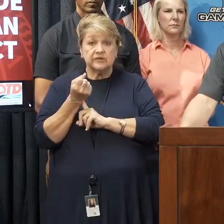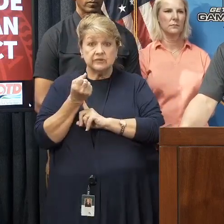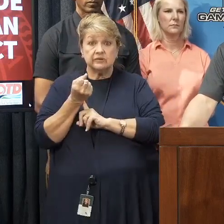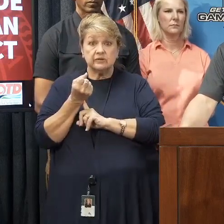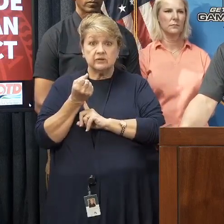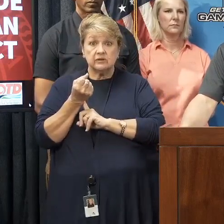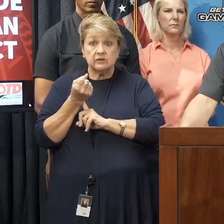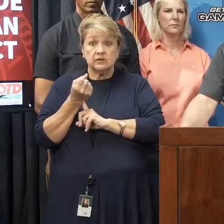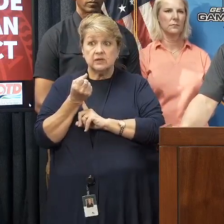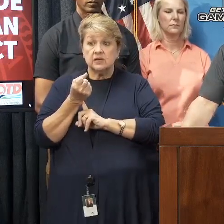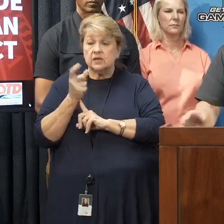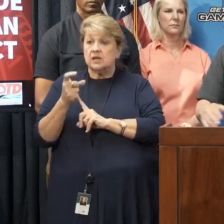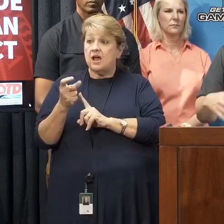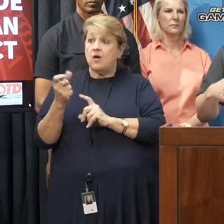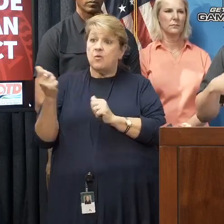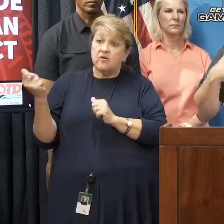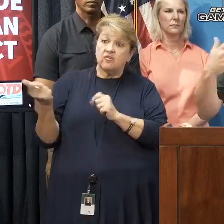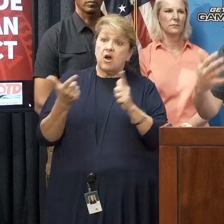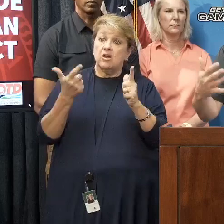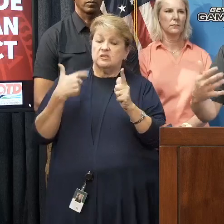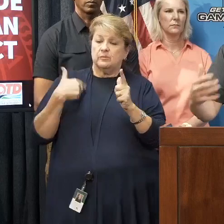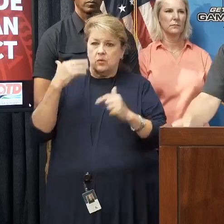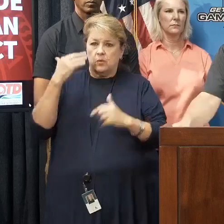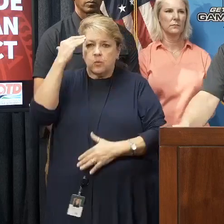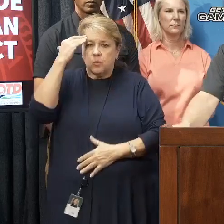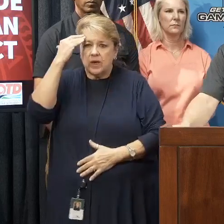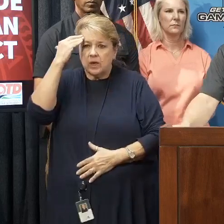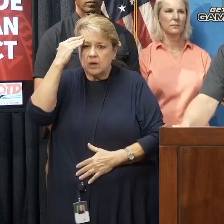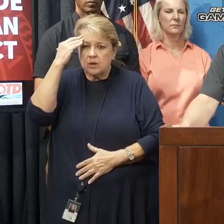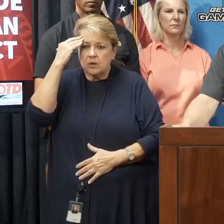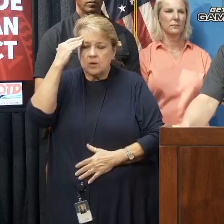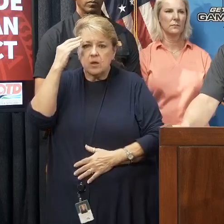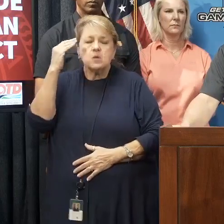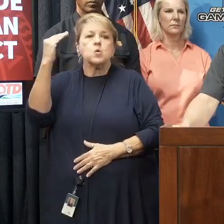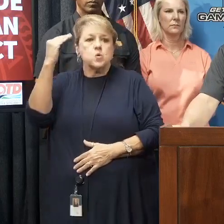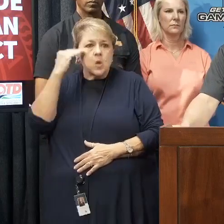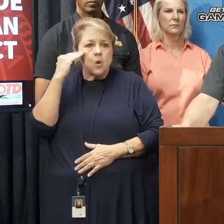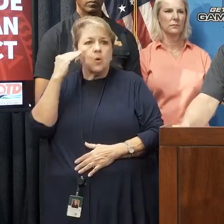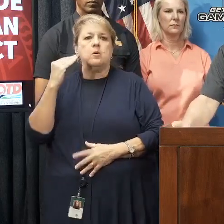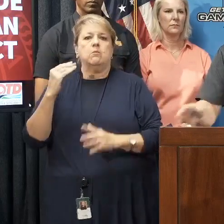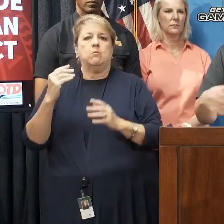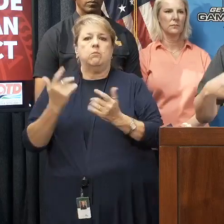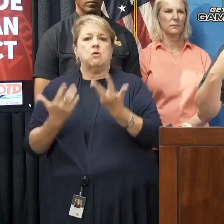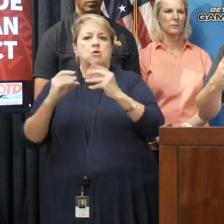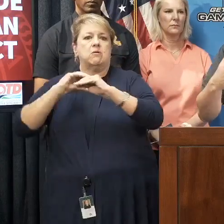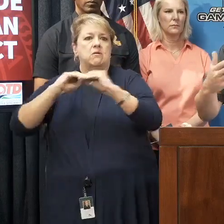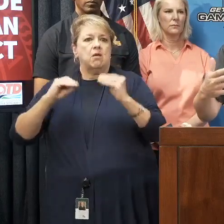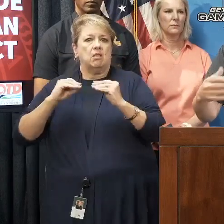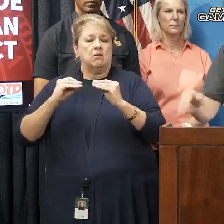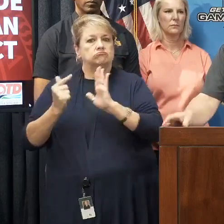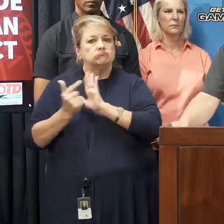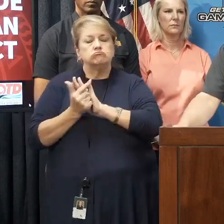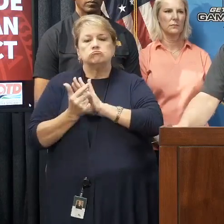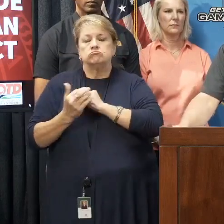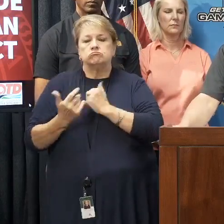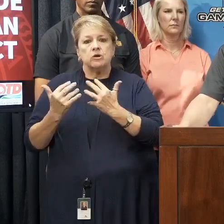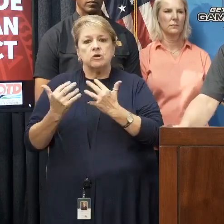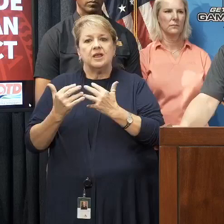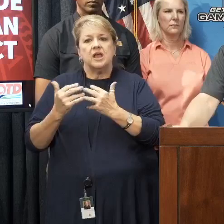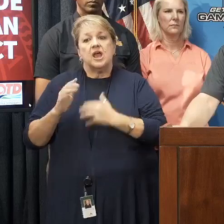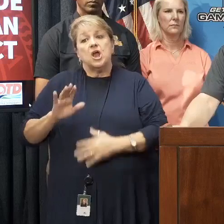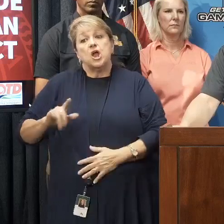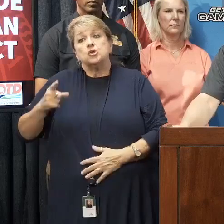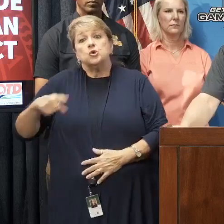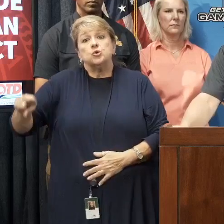that requires everybody to be aware of the burn ban and to do their part to reduce